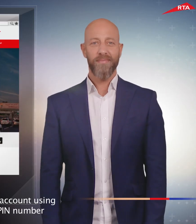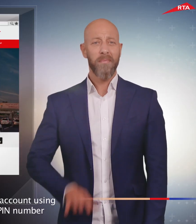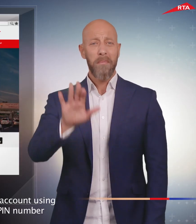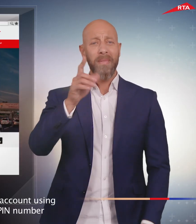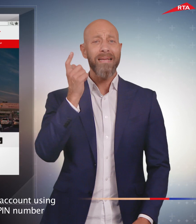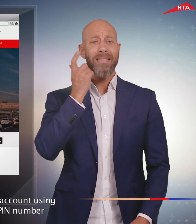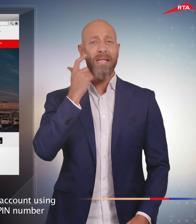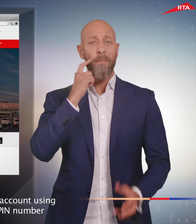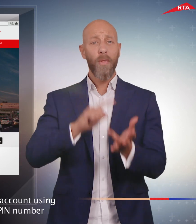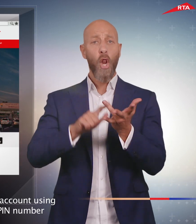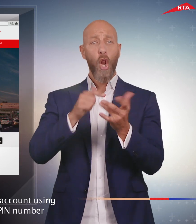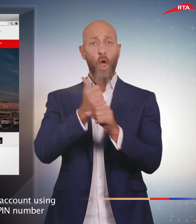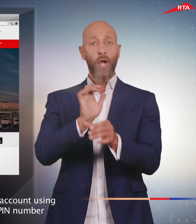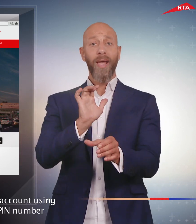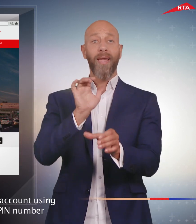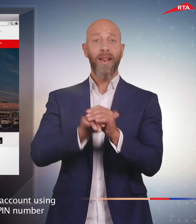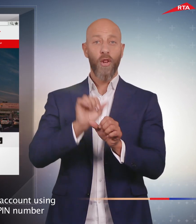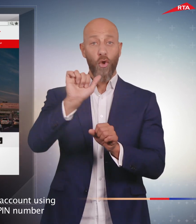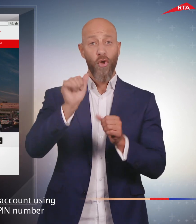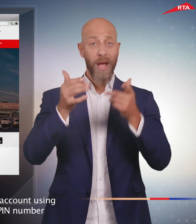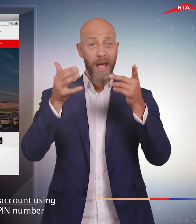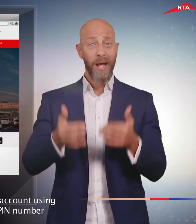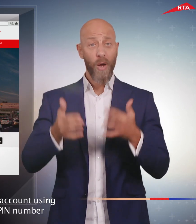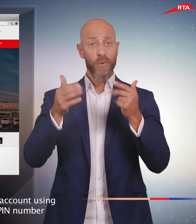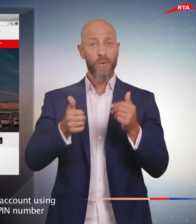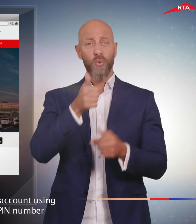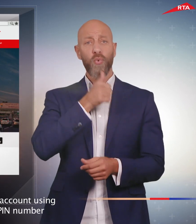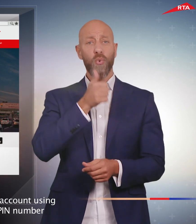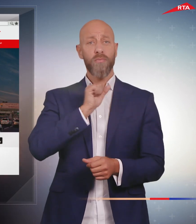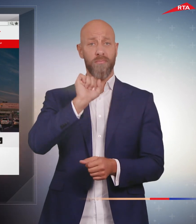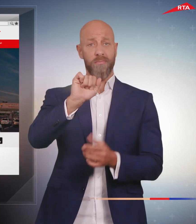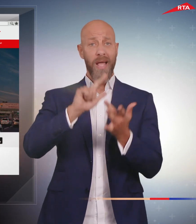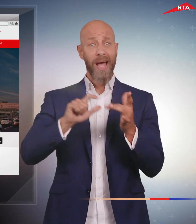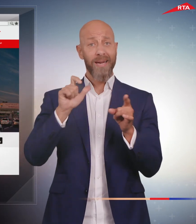Simply log into your account using the ID and Salik PIN number.